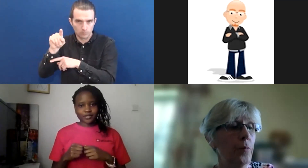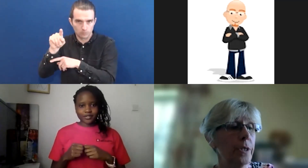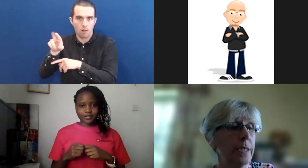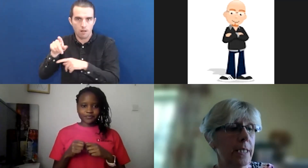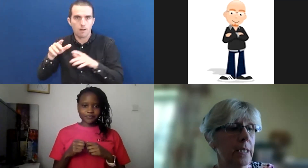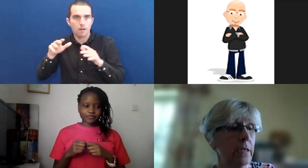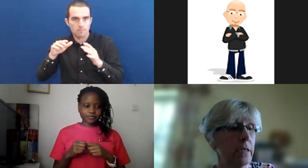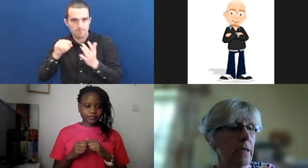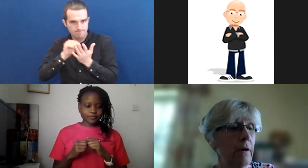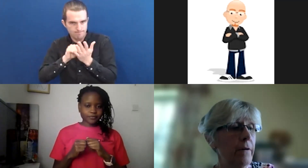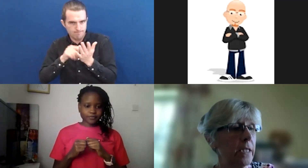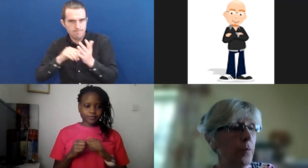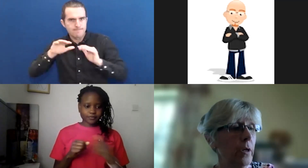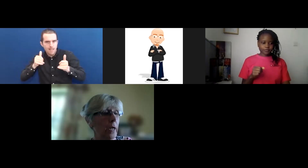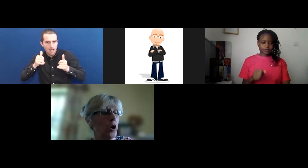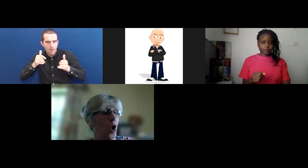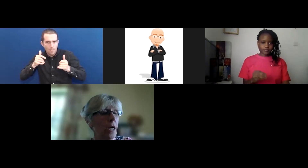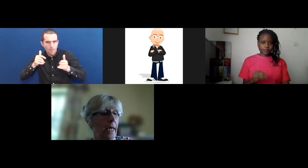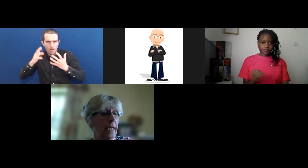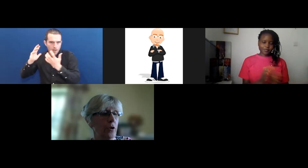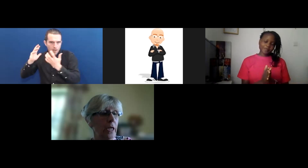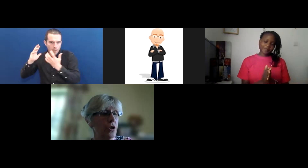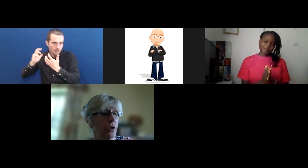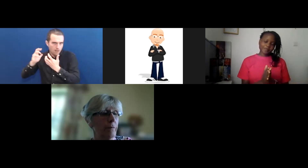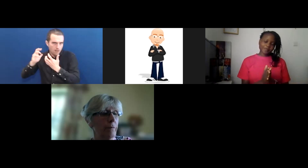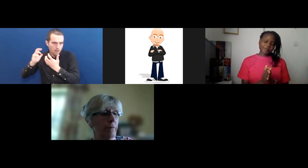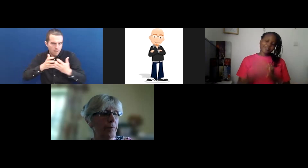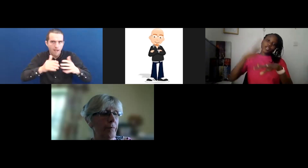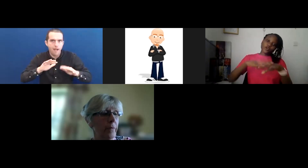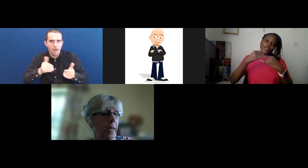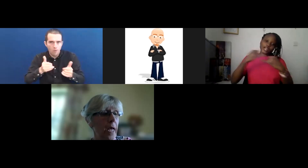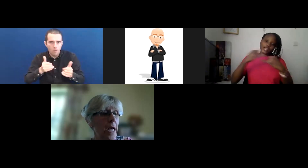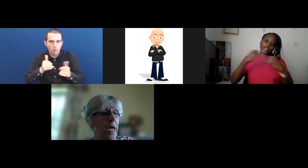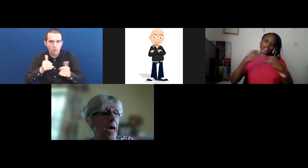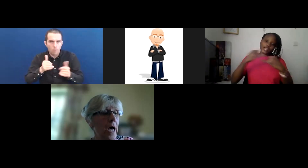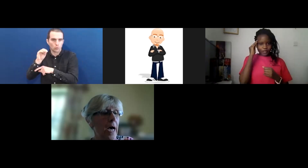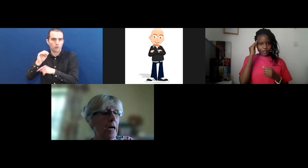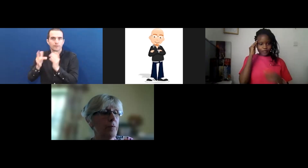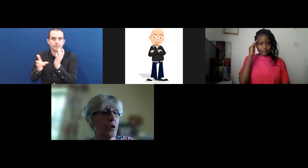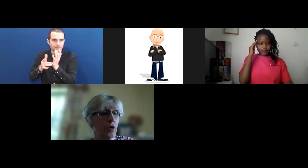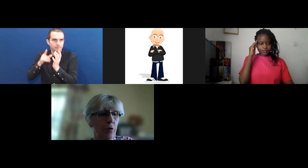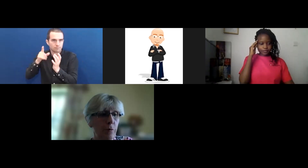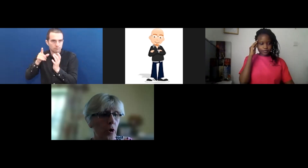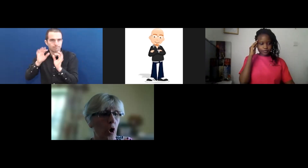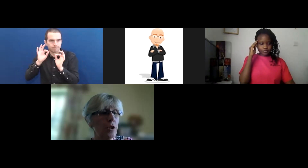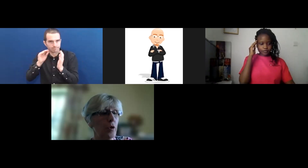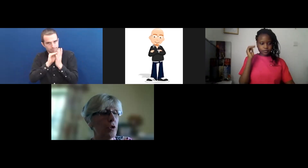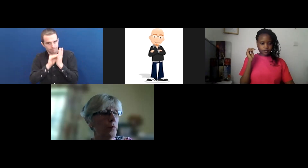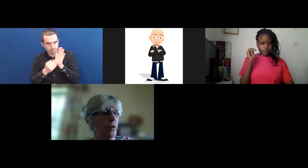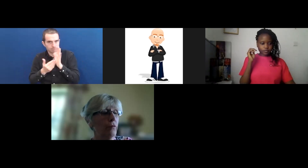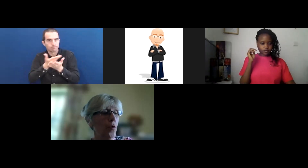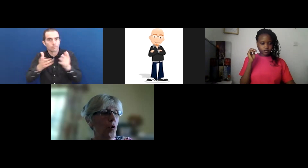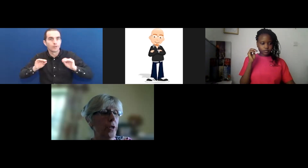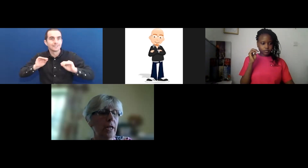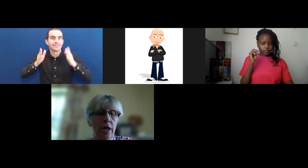in open, distance, flexible, and online education. And she's also